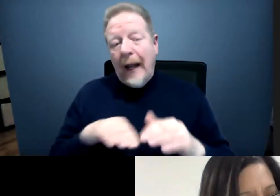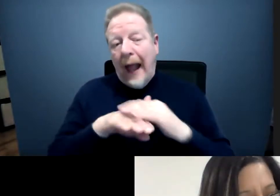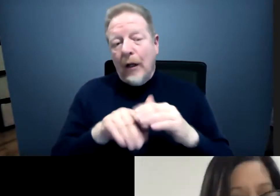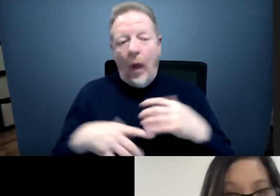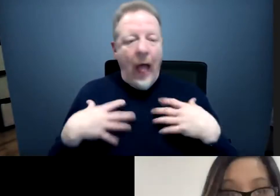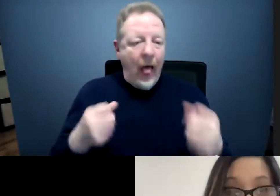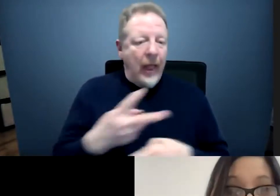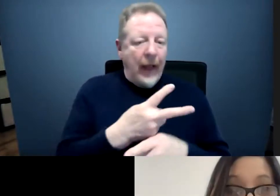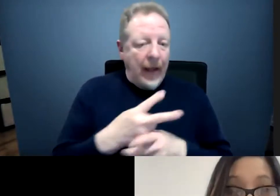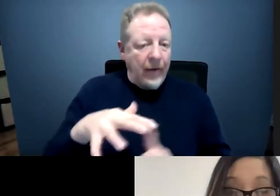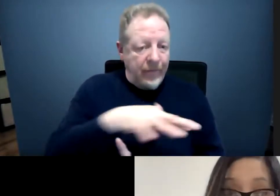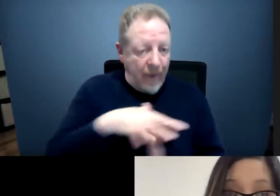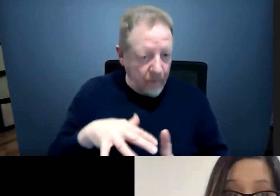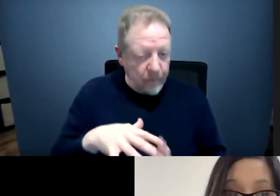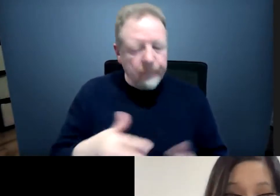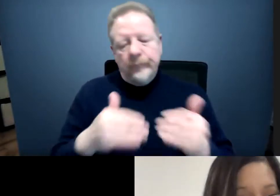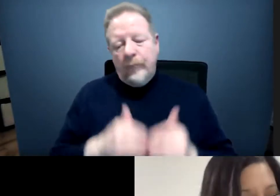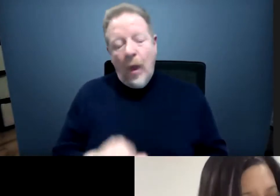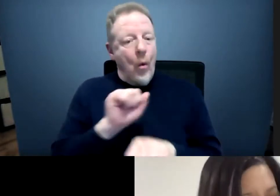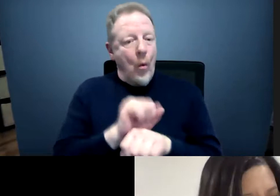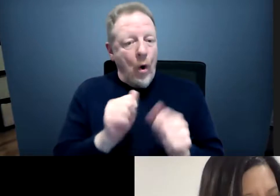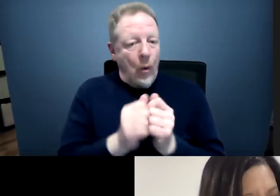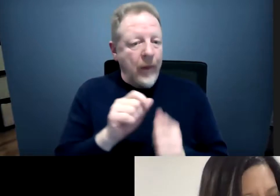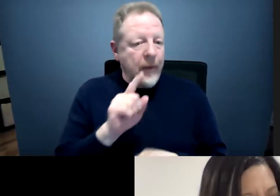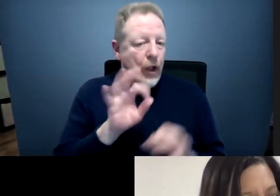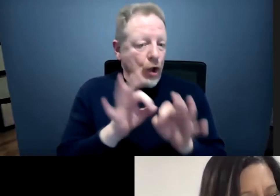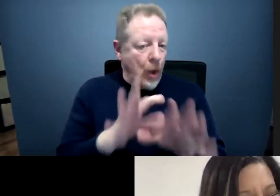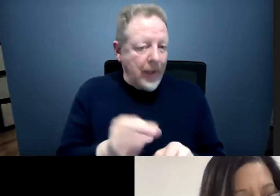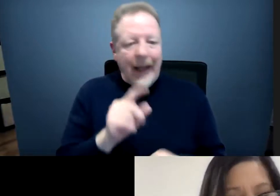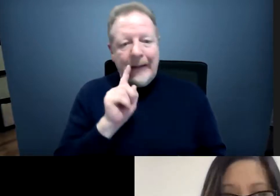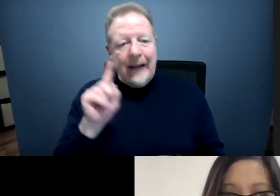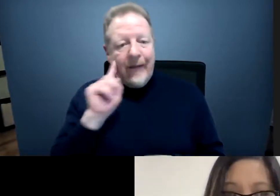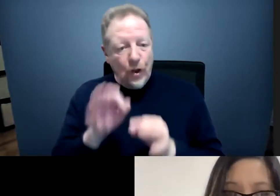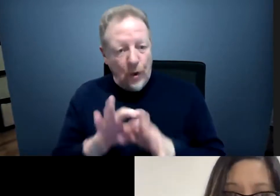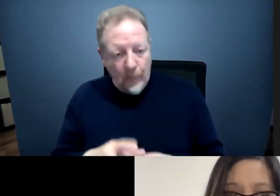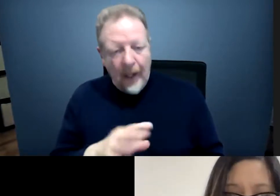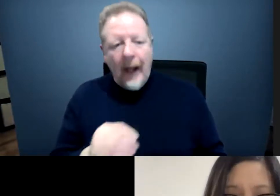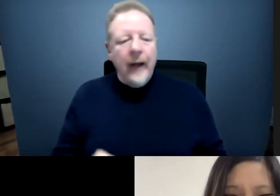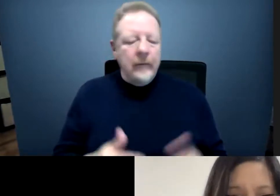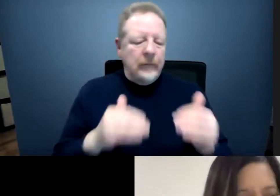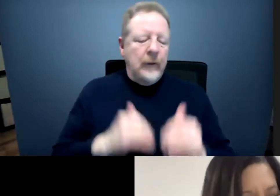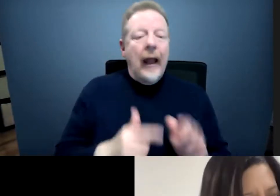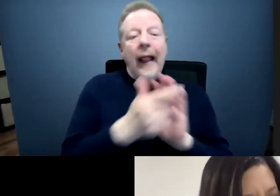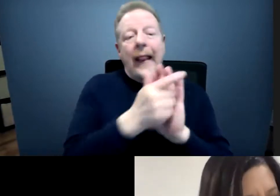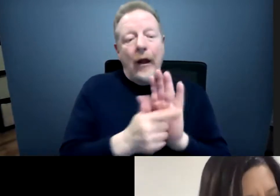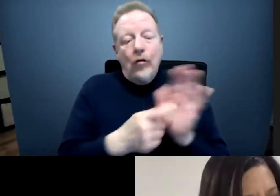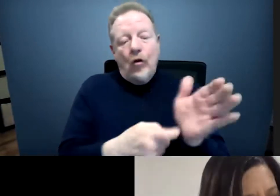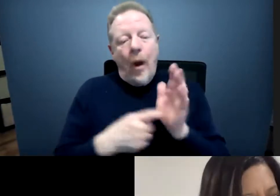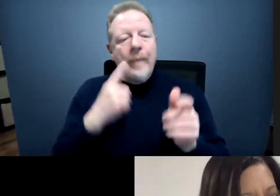have working with interpreters, including deaf interpreters. We have legal requirements for effective communication. We have